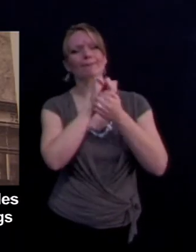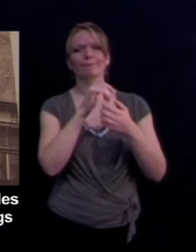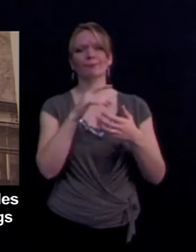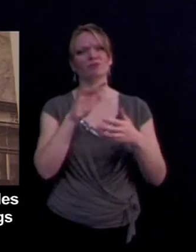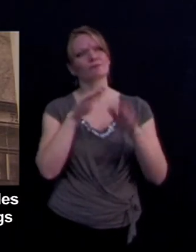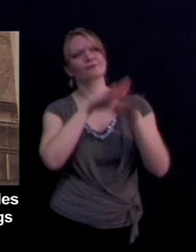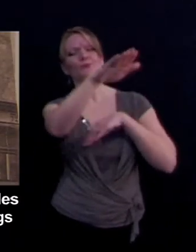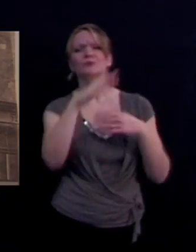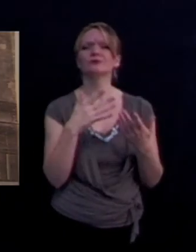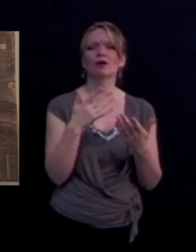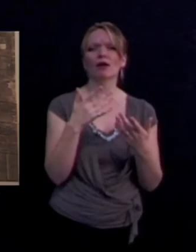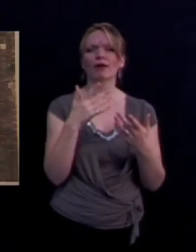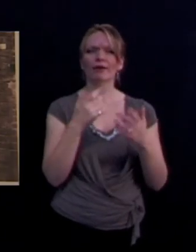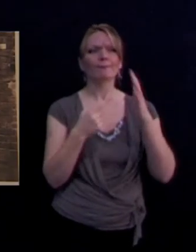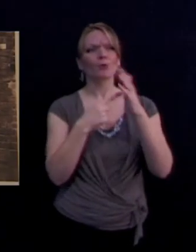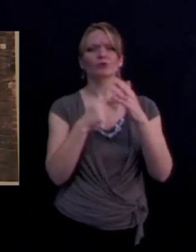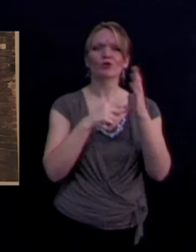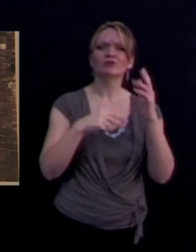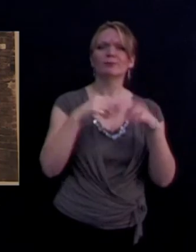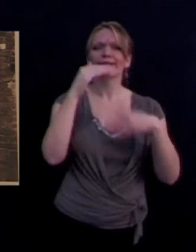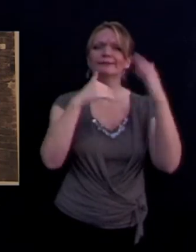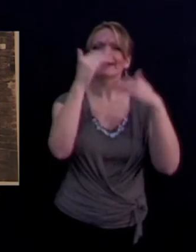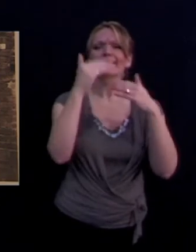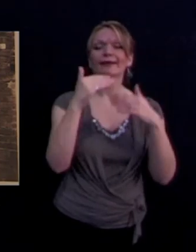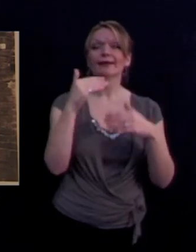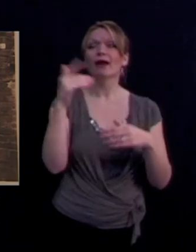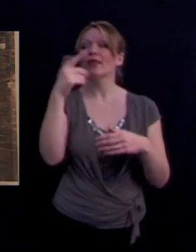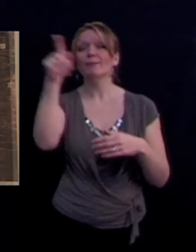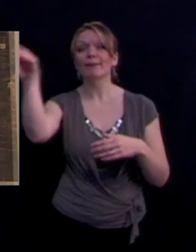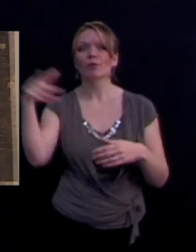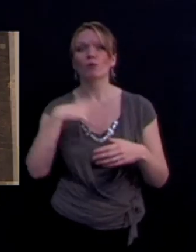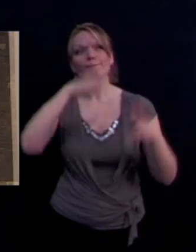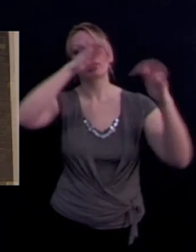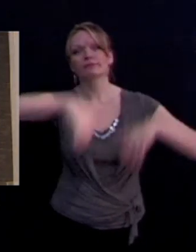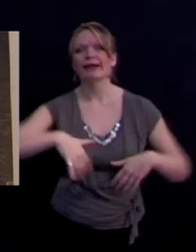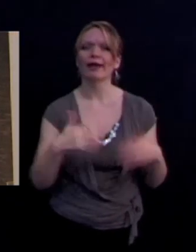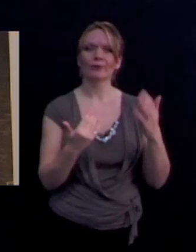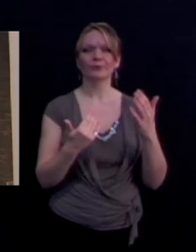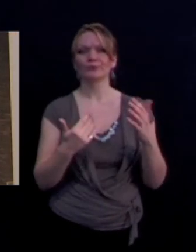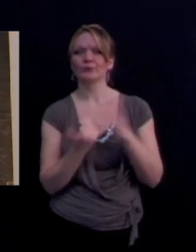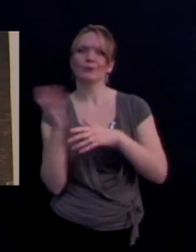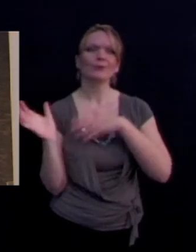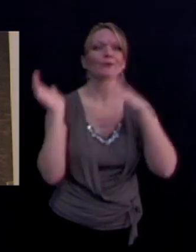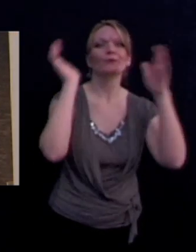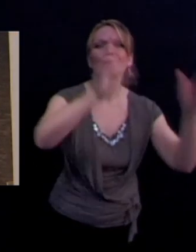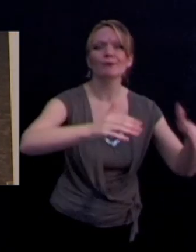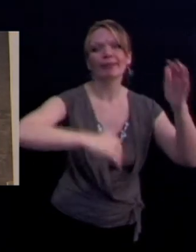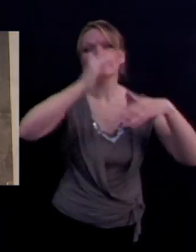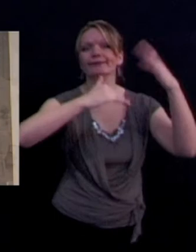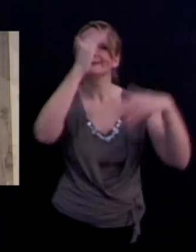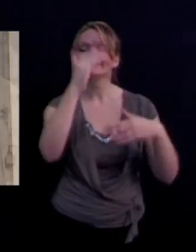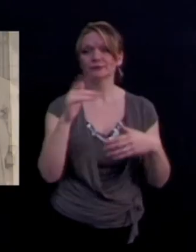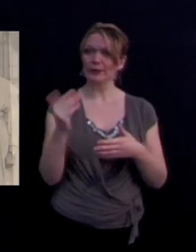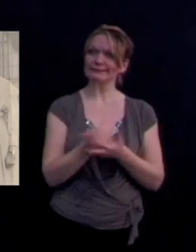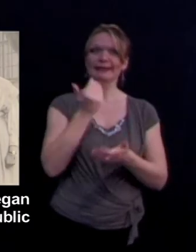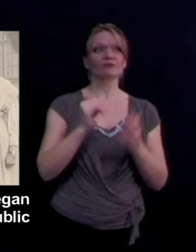early Norwich buildings at a time when others in the city favoured modernisation. He actually saved the house from